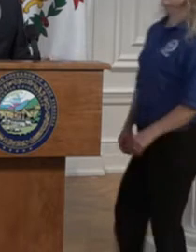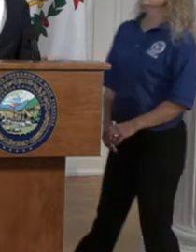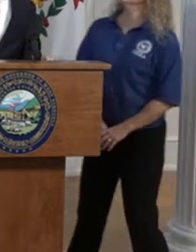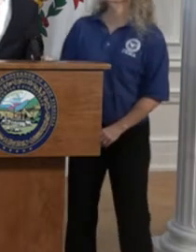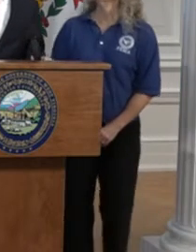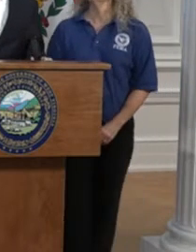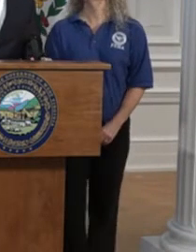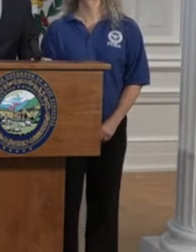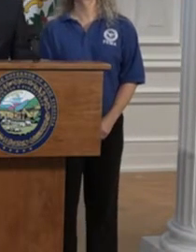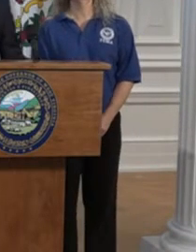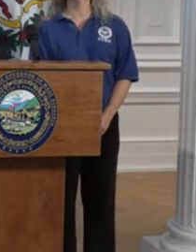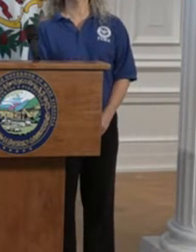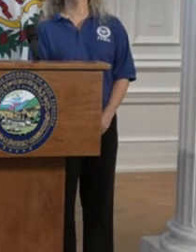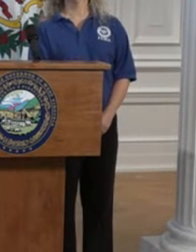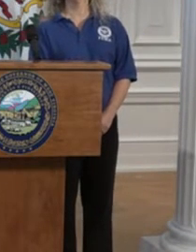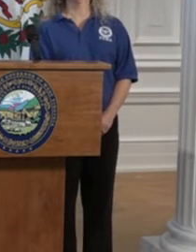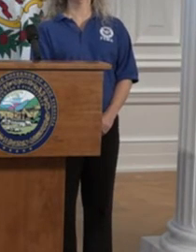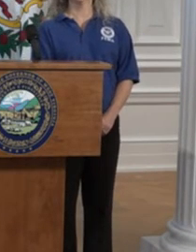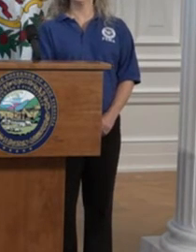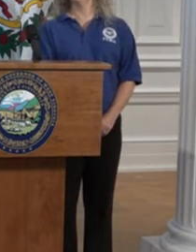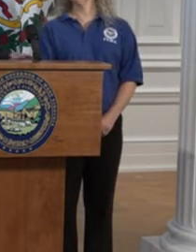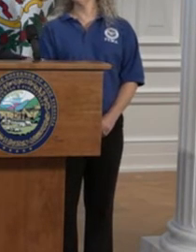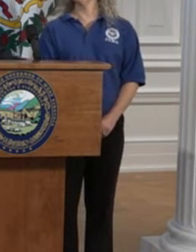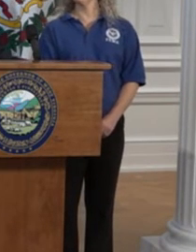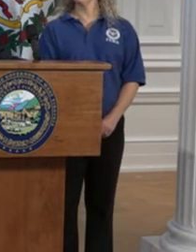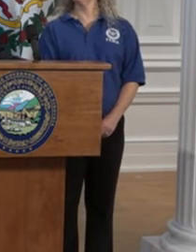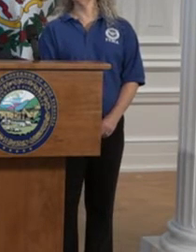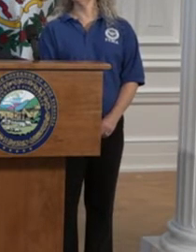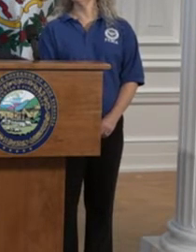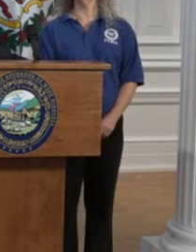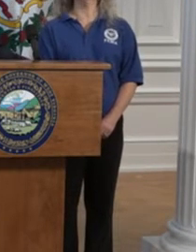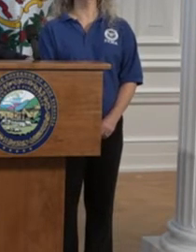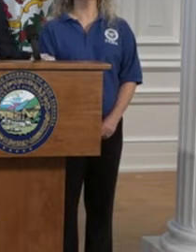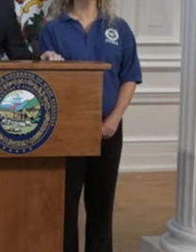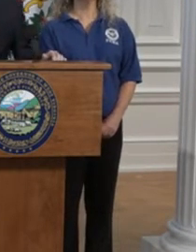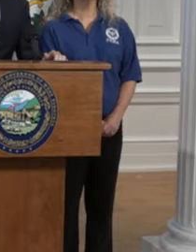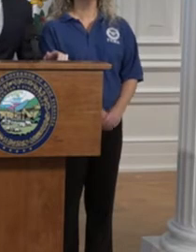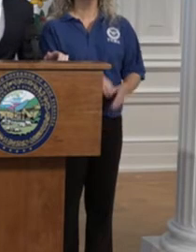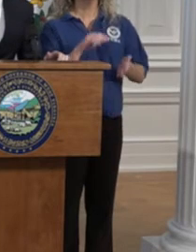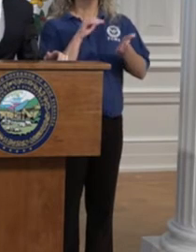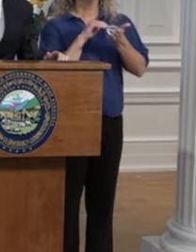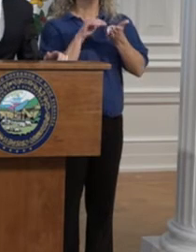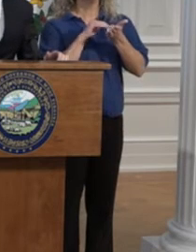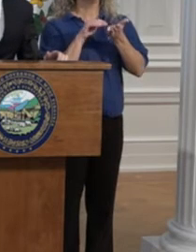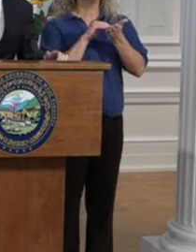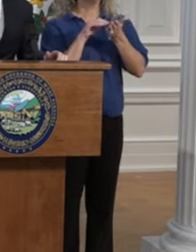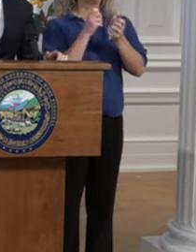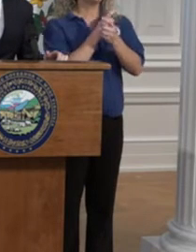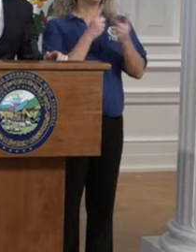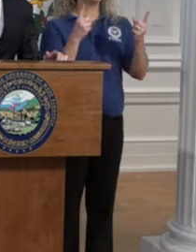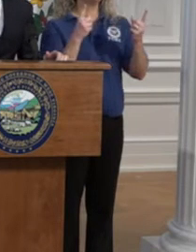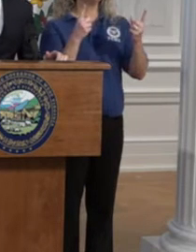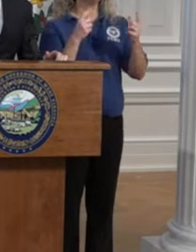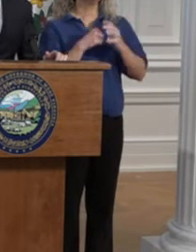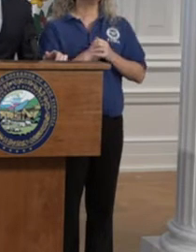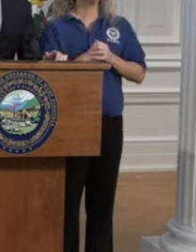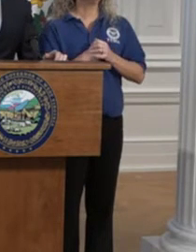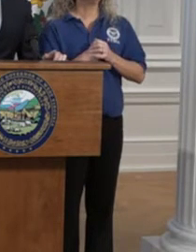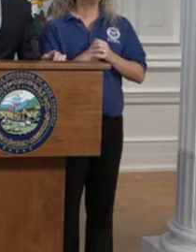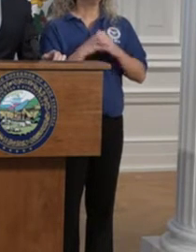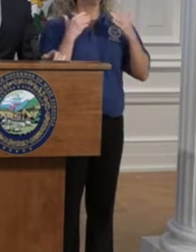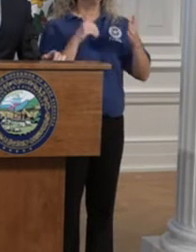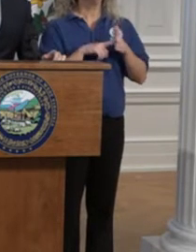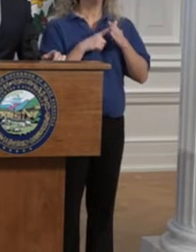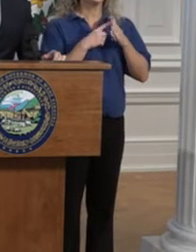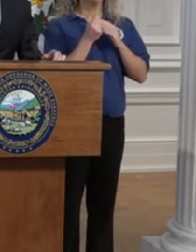I don't think the mics are on a lot. Hold on a second. I heard you over the mic. Did you? Excuse me, everyone. We're going to get